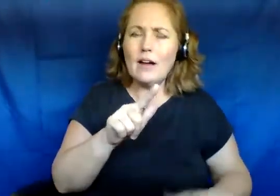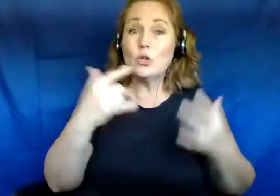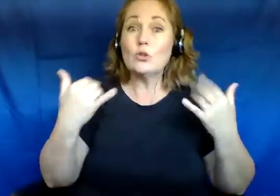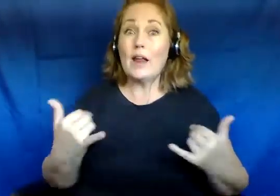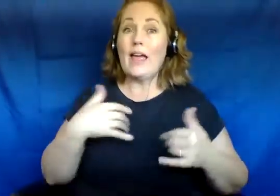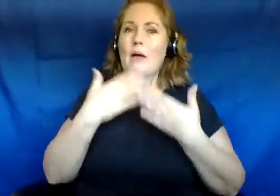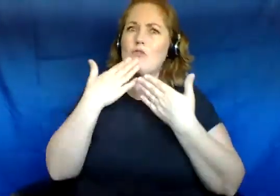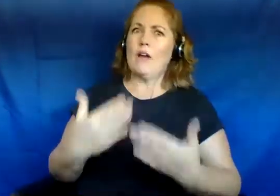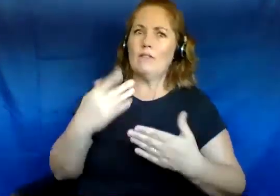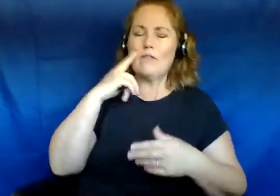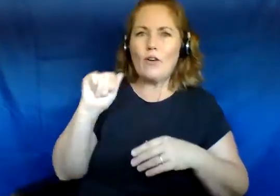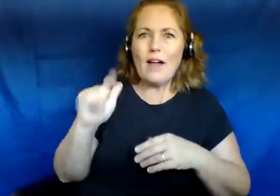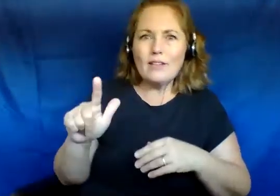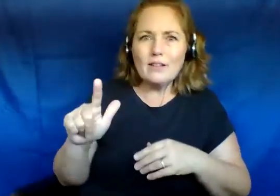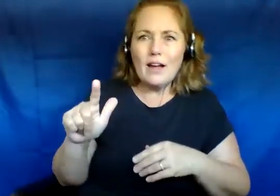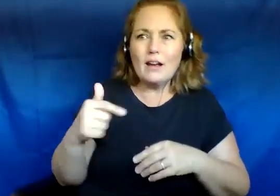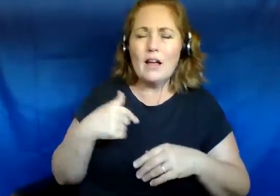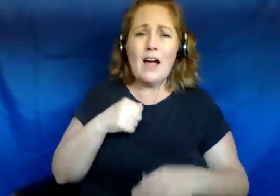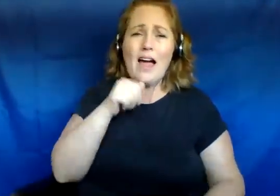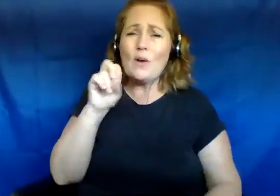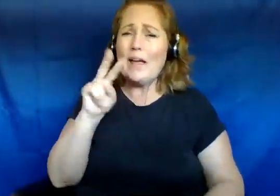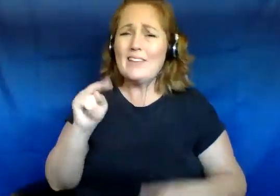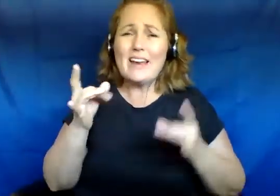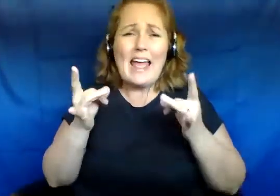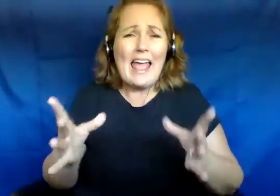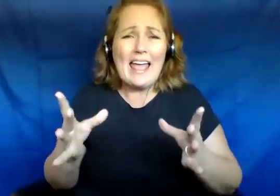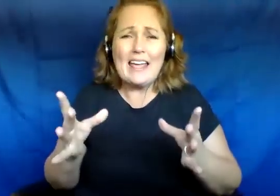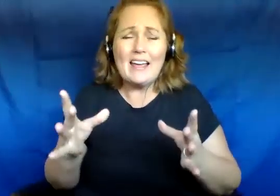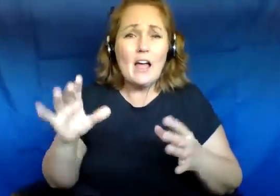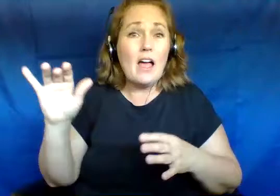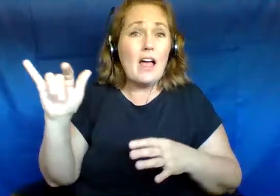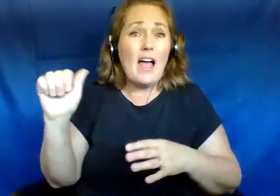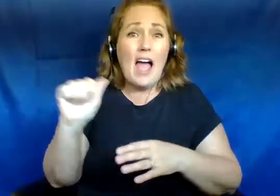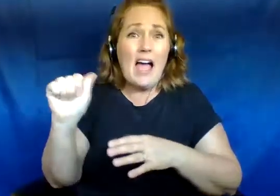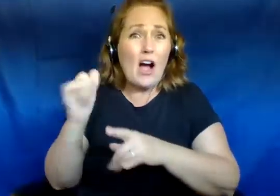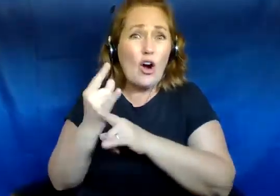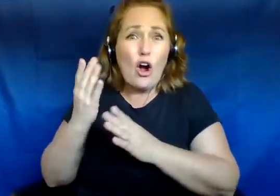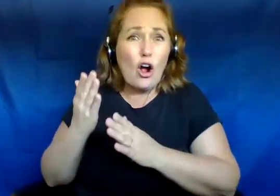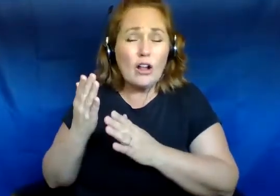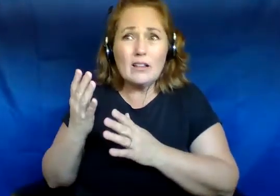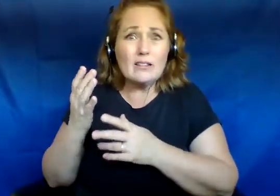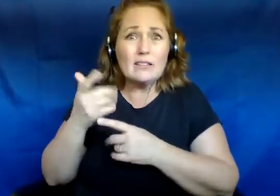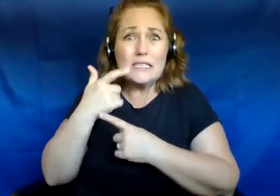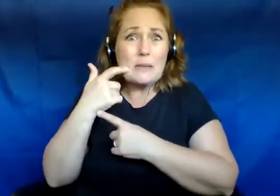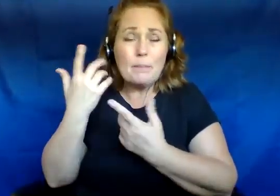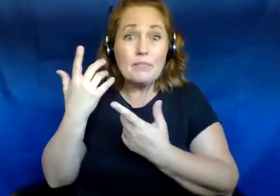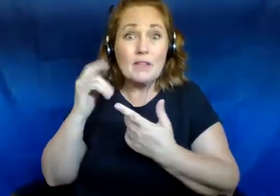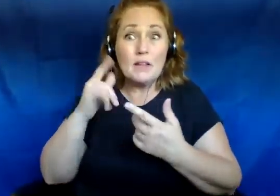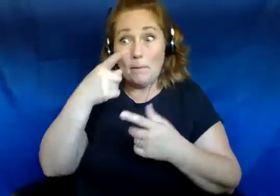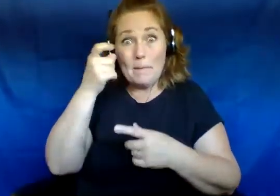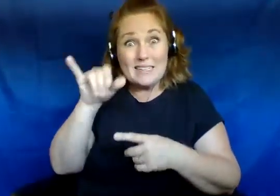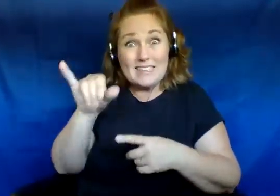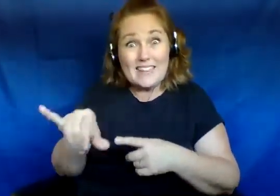for Al-Anon. So I don't even hate alcoholism. Because I have it, I'm a